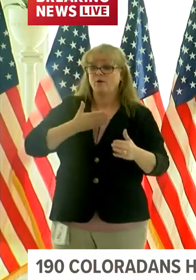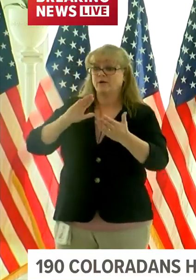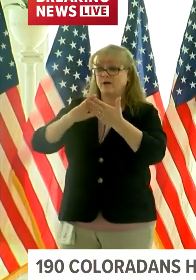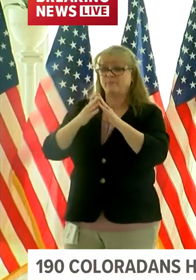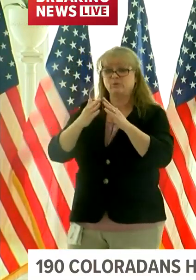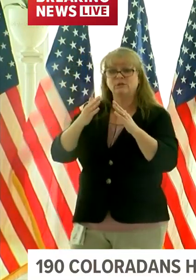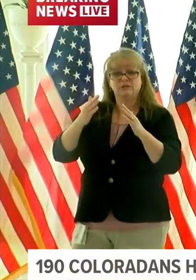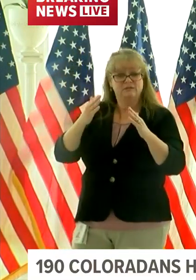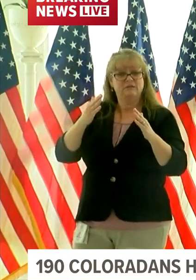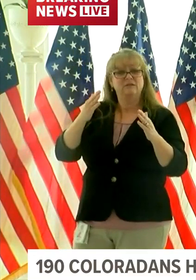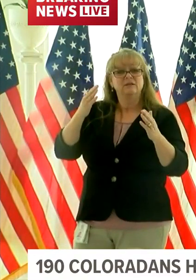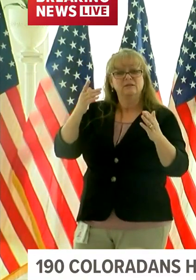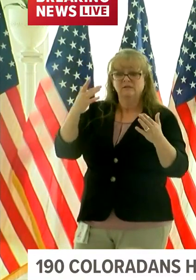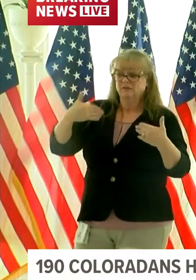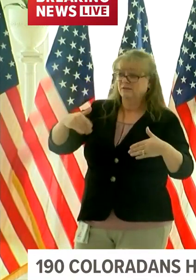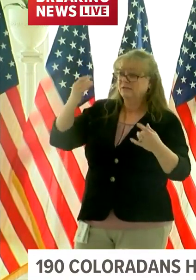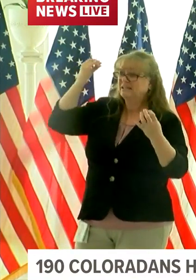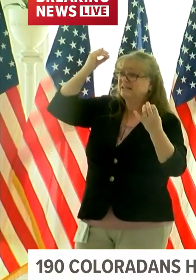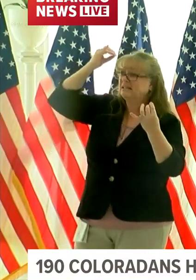more losses ahead.